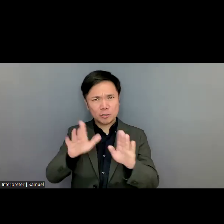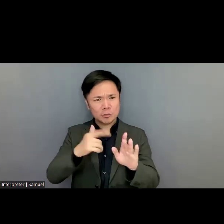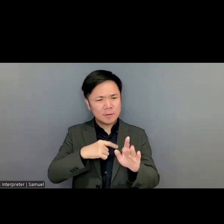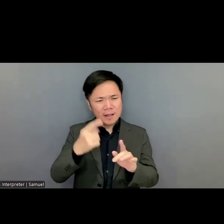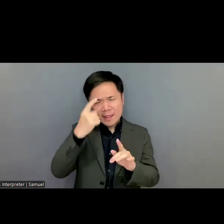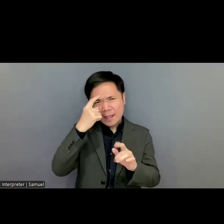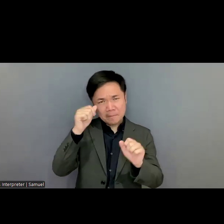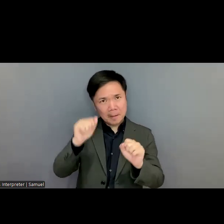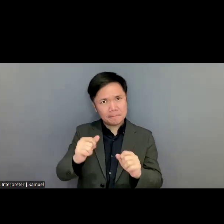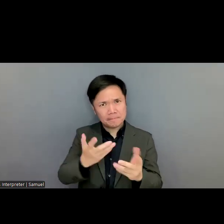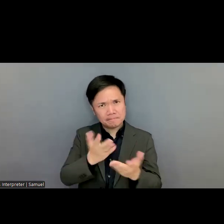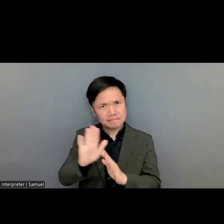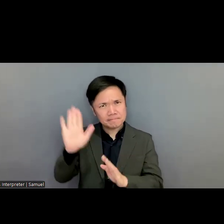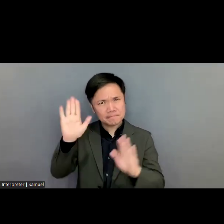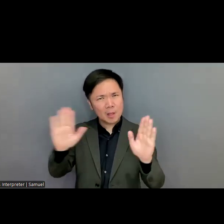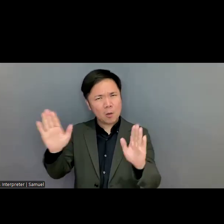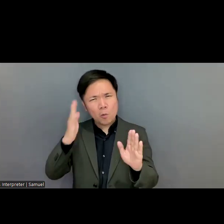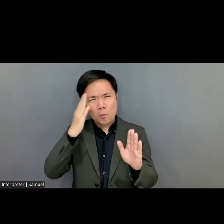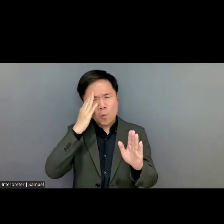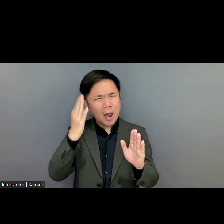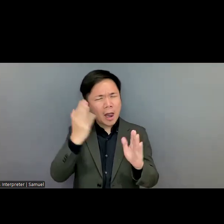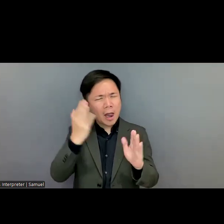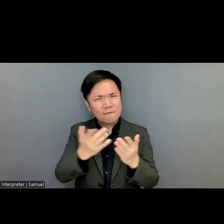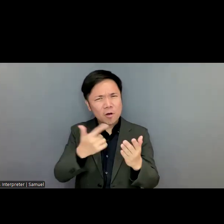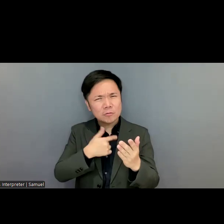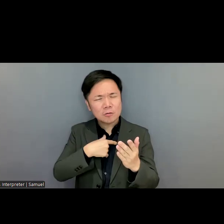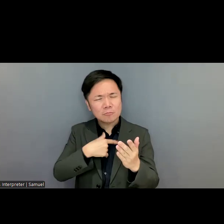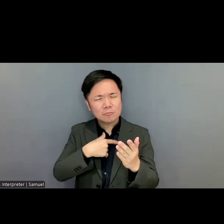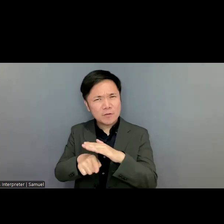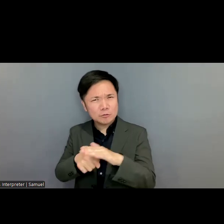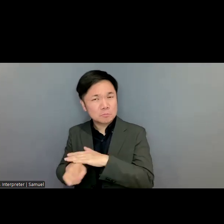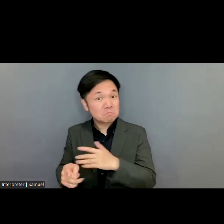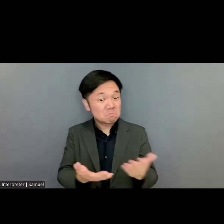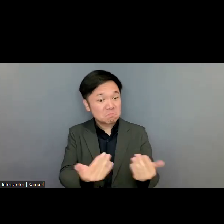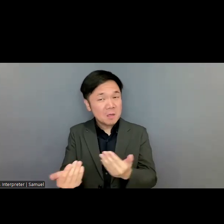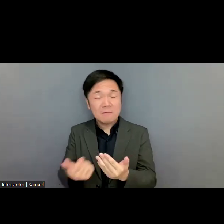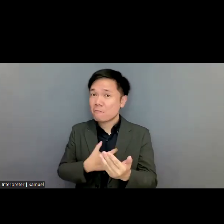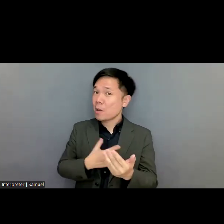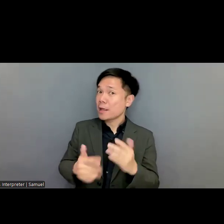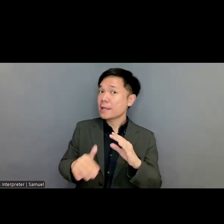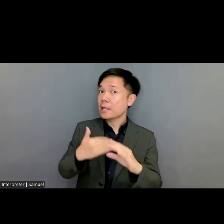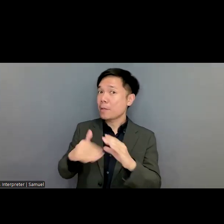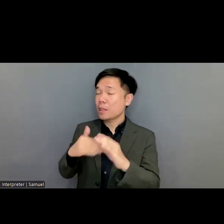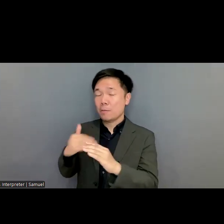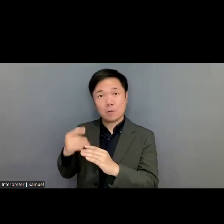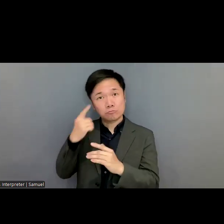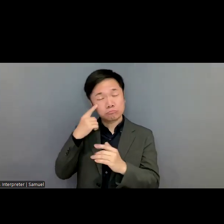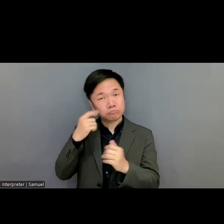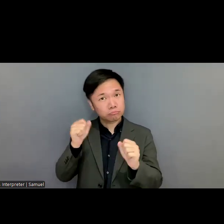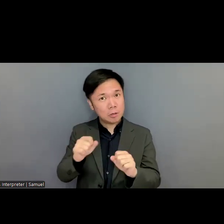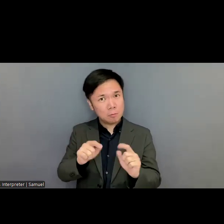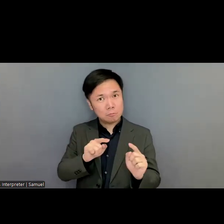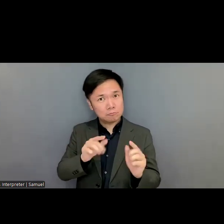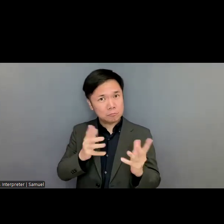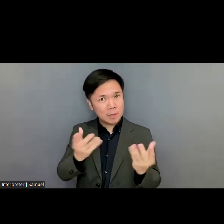can have contacts with refugees people, maybe it would be great that she can send an email to Greta and I, providing some contacts, and